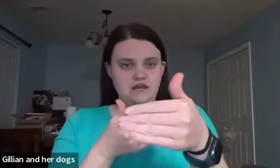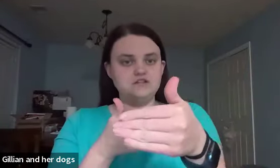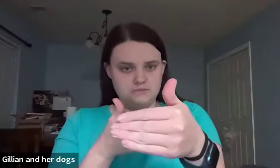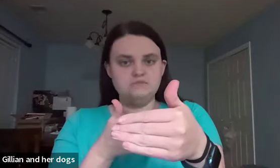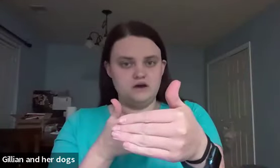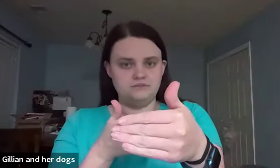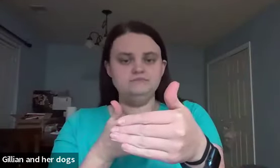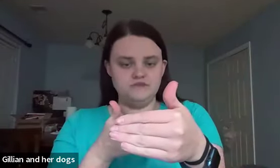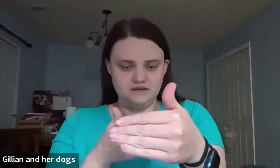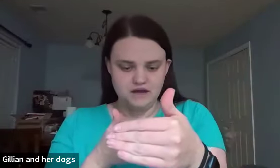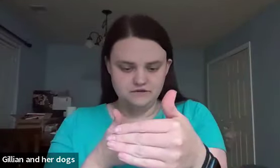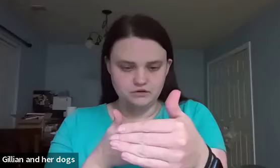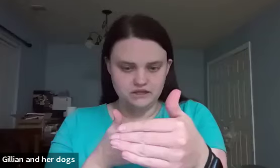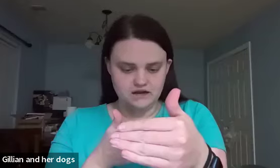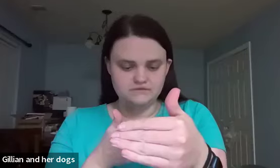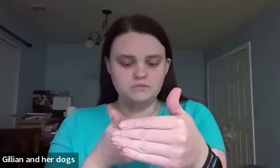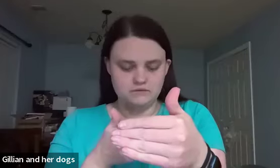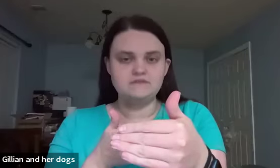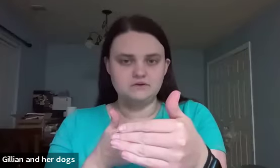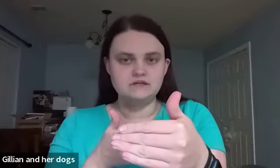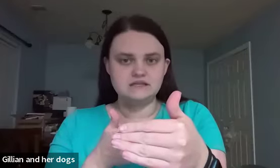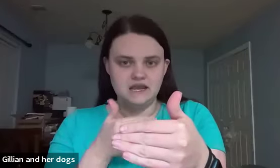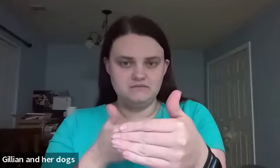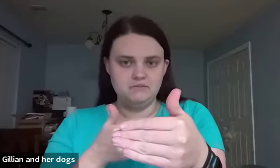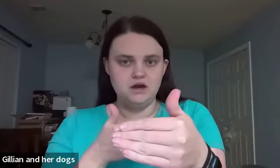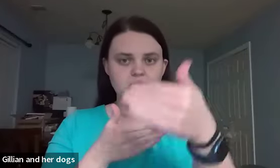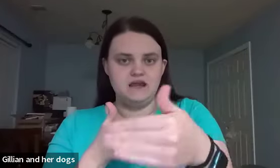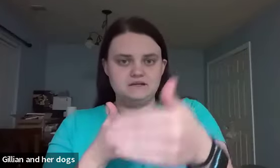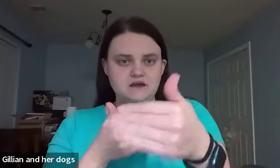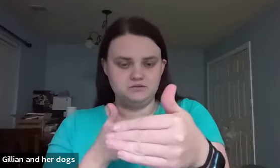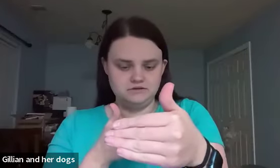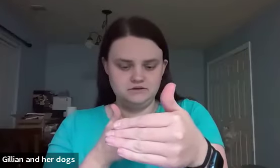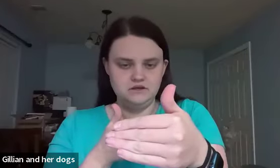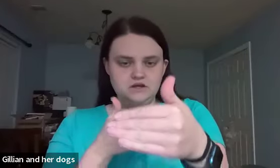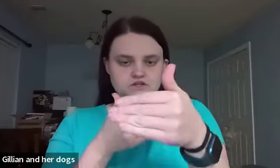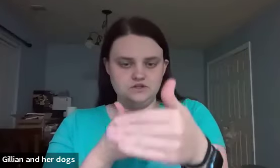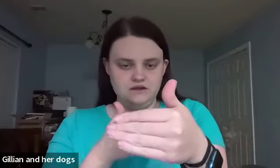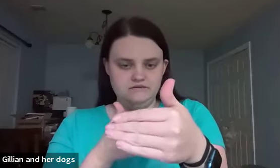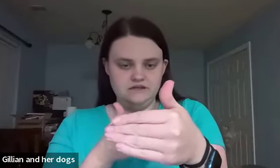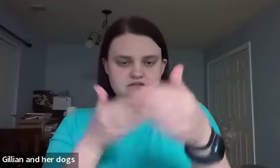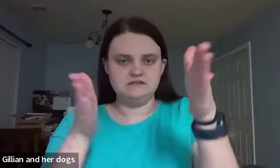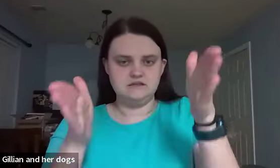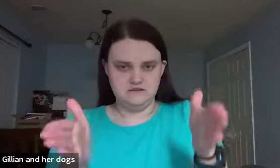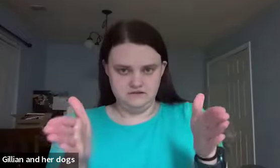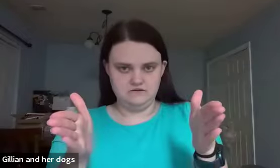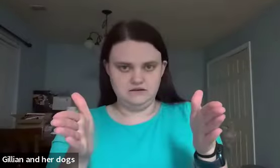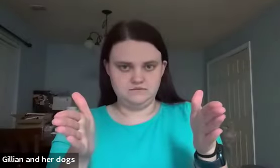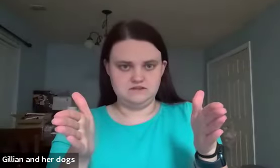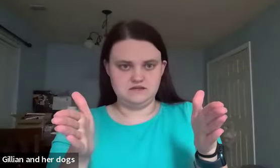yeah, top and bottom. Think about it if you're looking at it from where my view is. Like I have my bottom one, I have my top one. So you have this, and then it comes to the